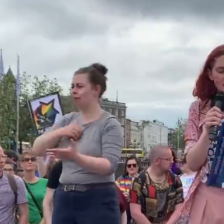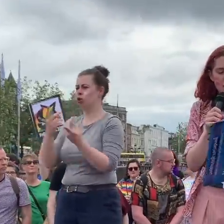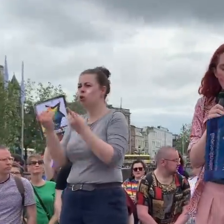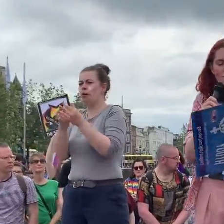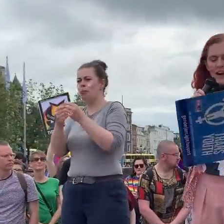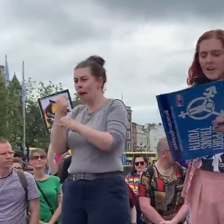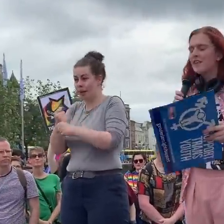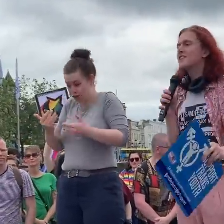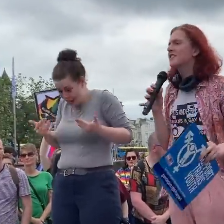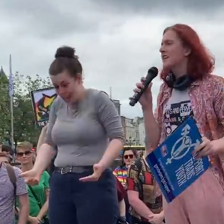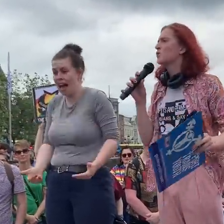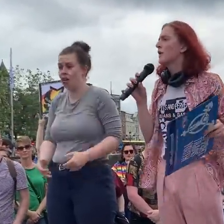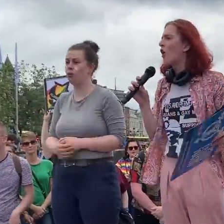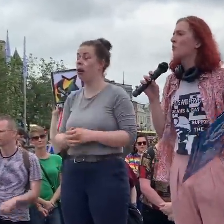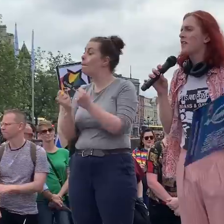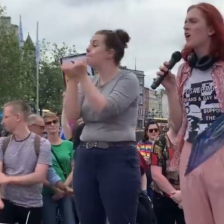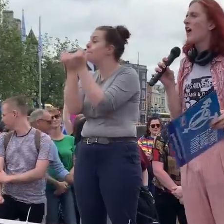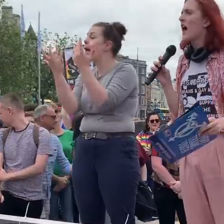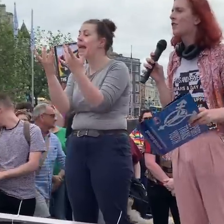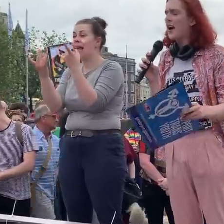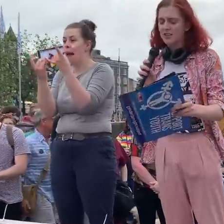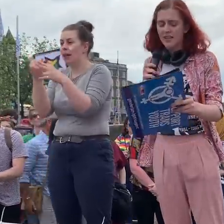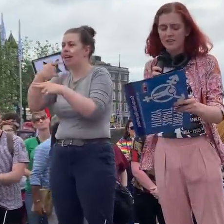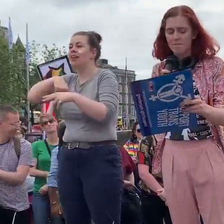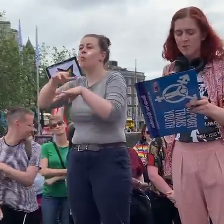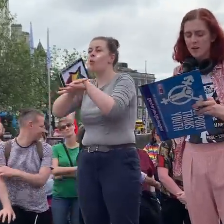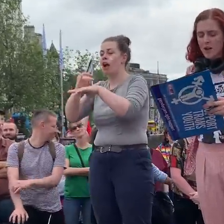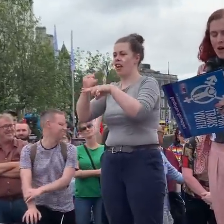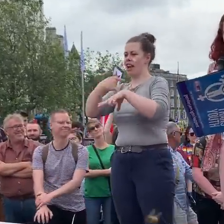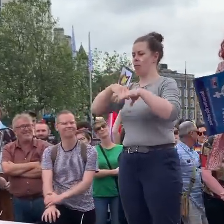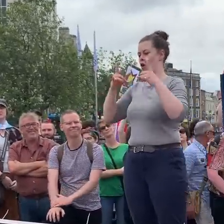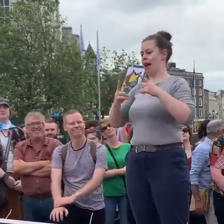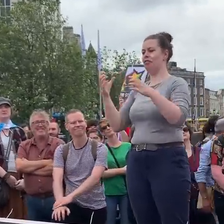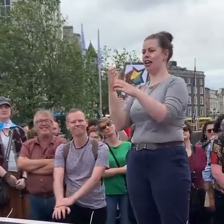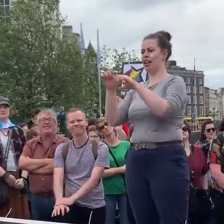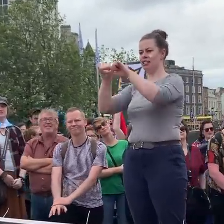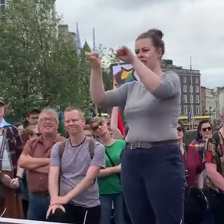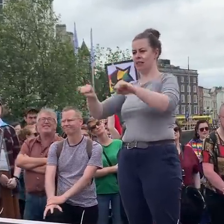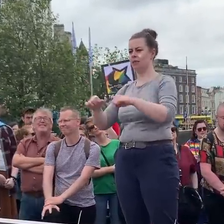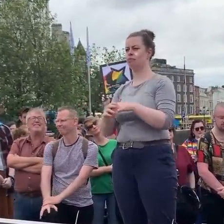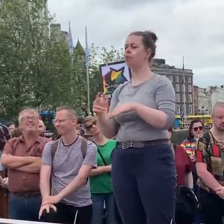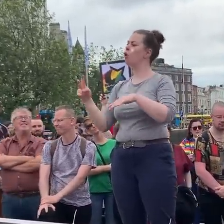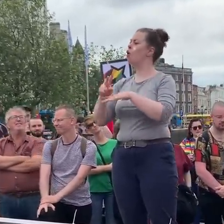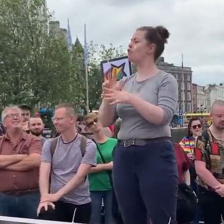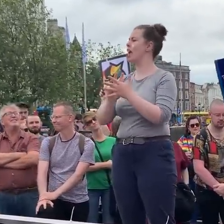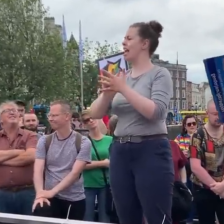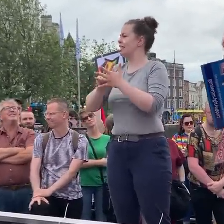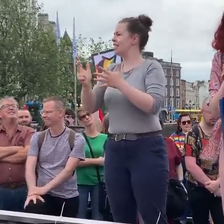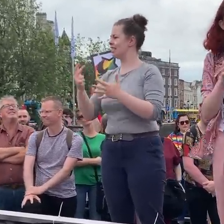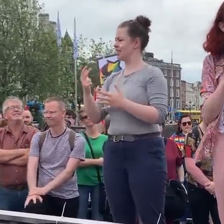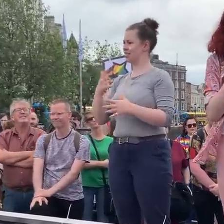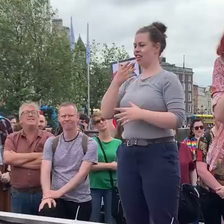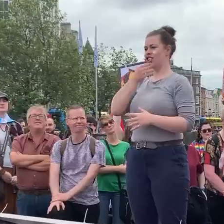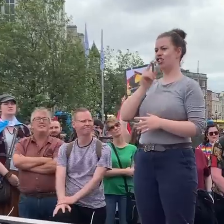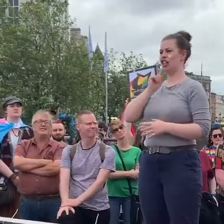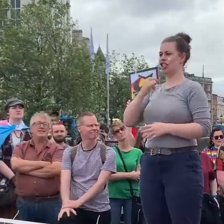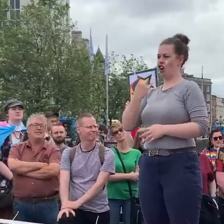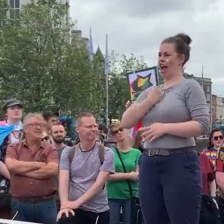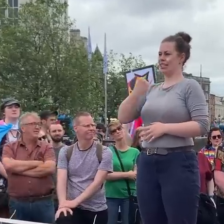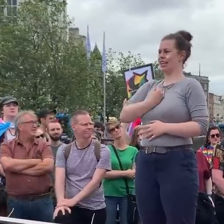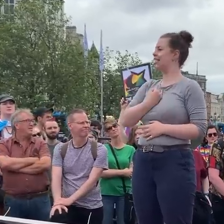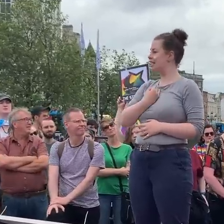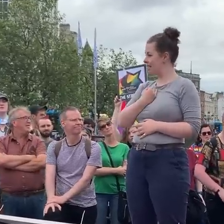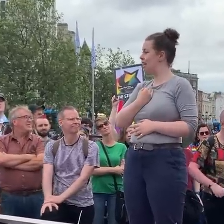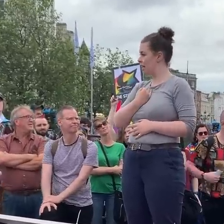immediately. Many of these exist within our healthcare system. The over 18s gender identity clinic has not seen a new